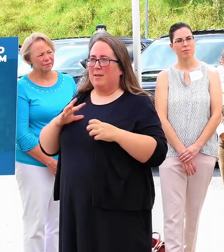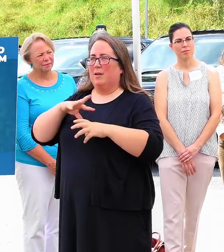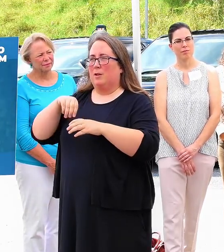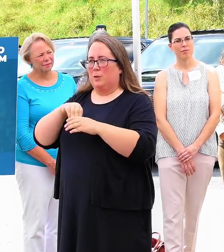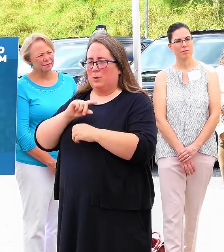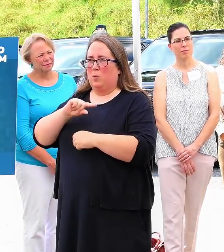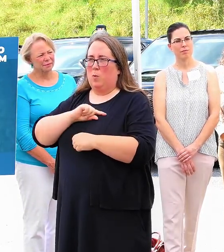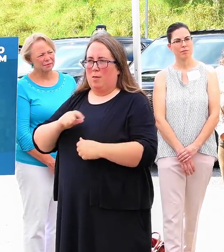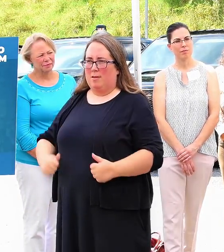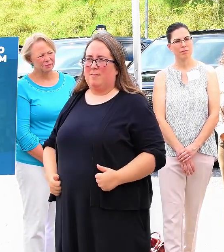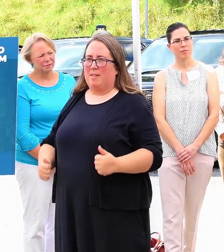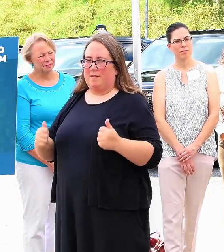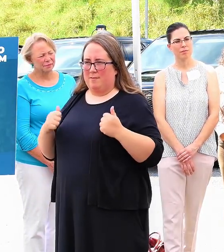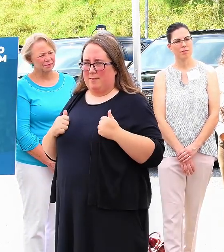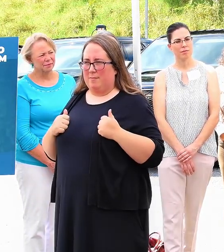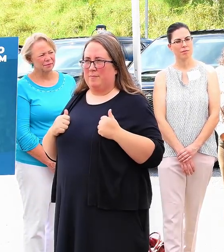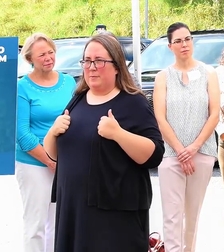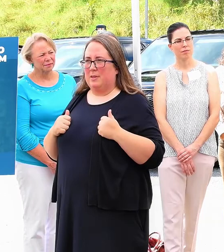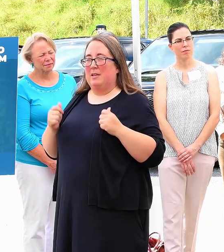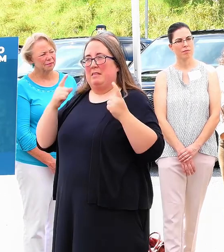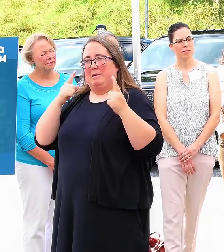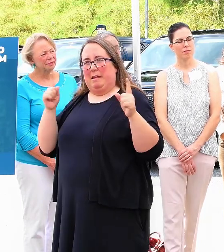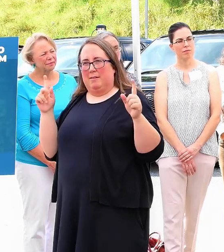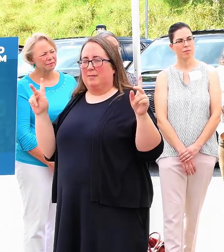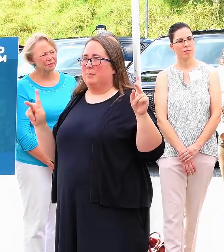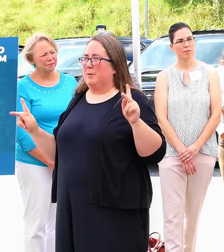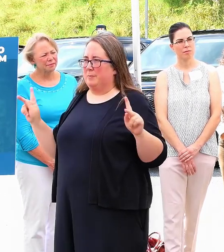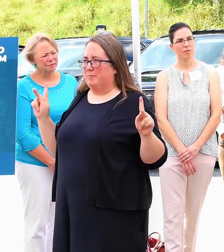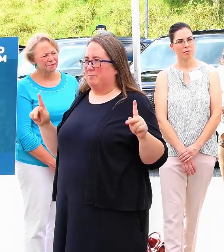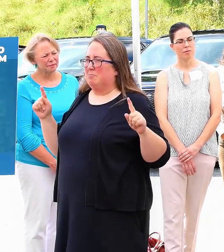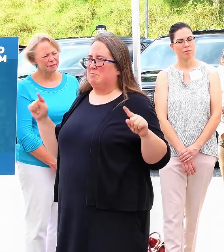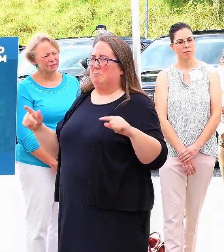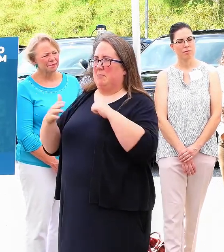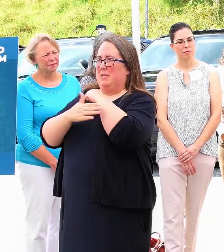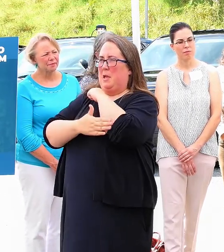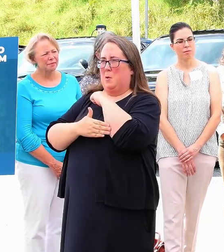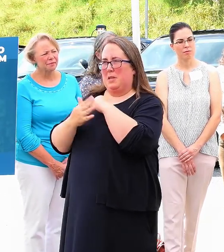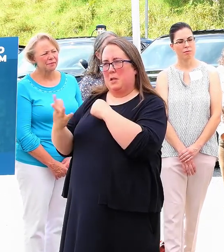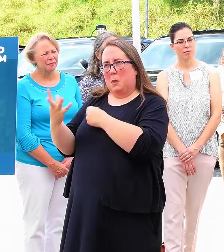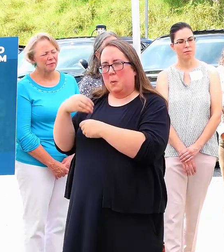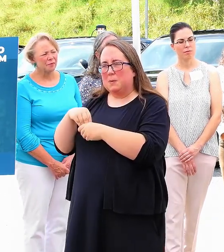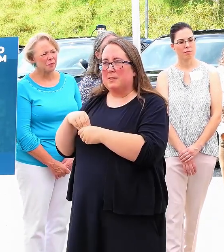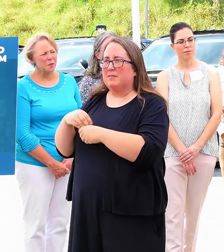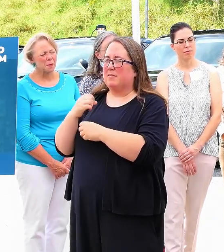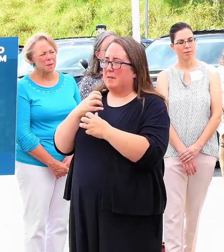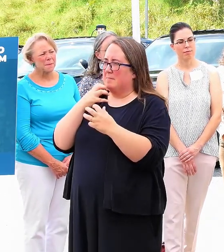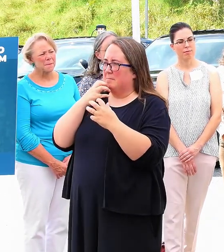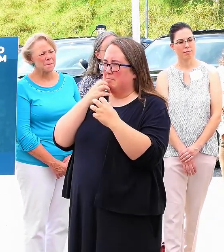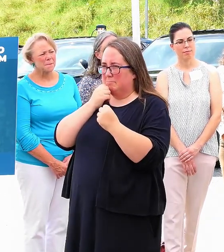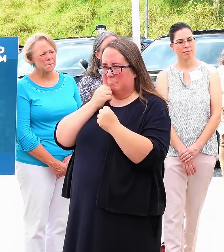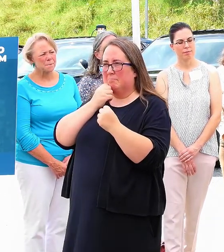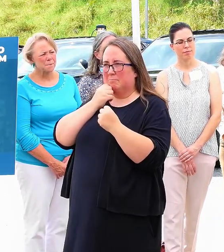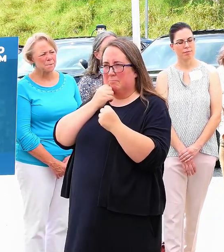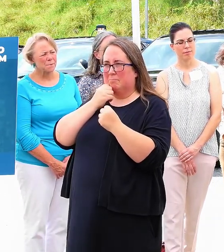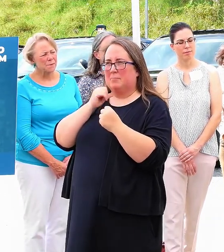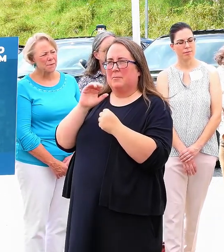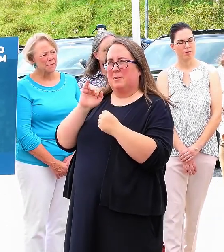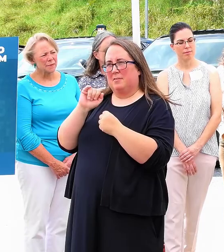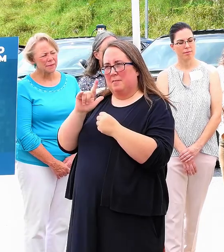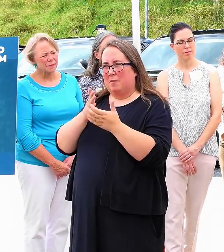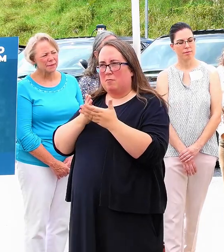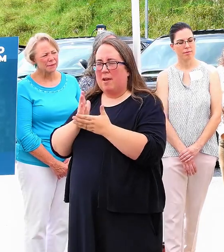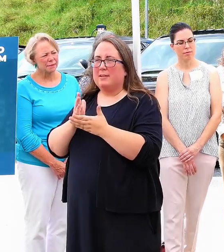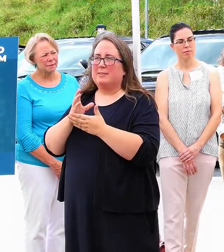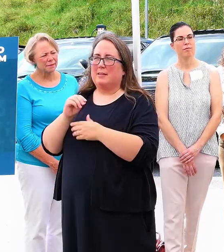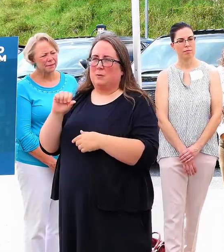the quality of life that sends a message to people that this county is one that's inclusive and that values civil rights and